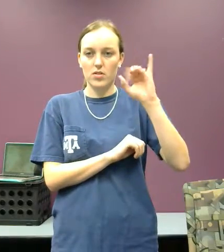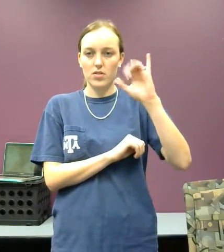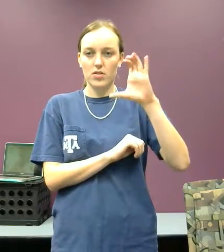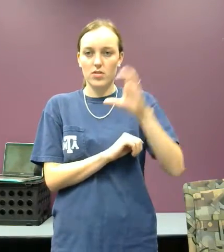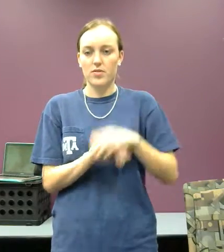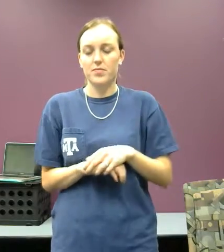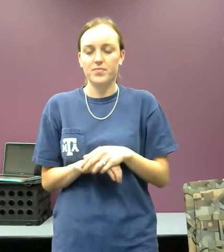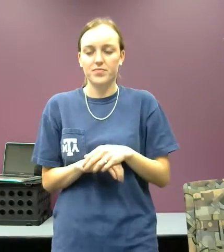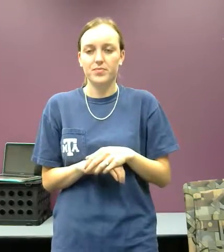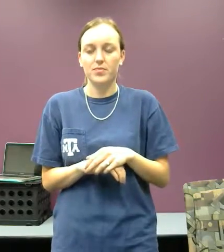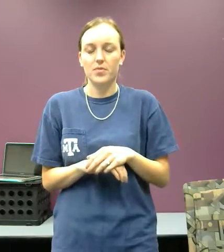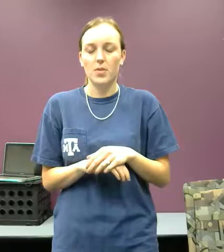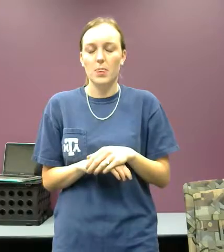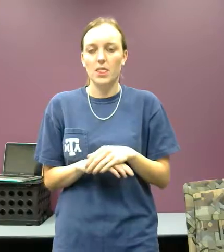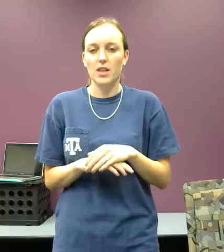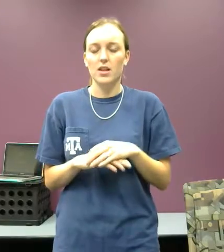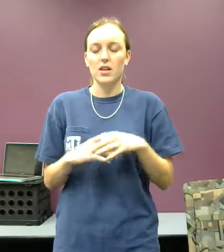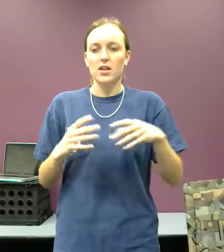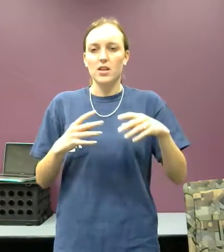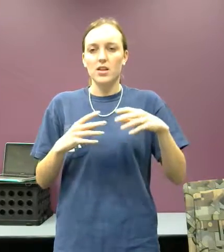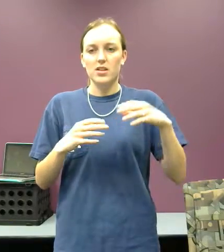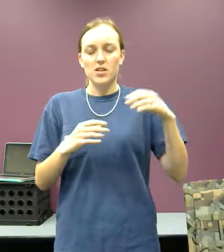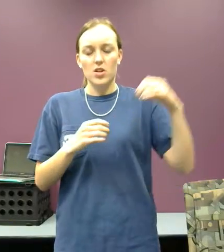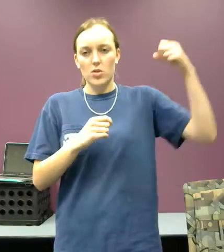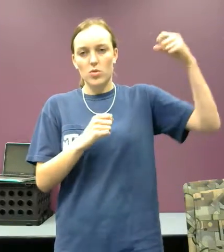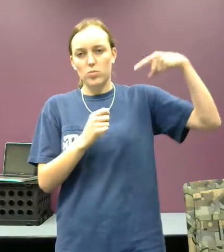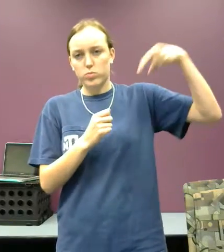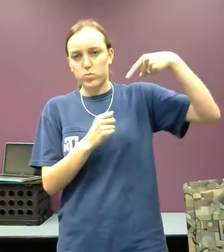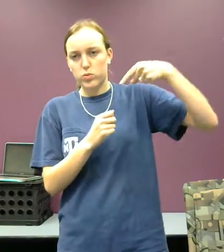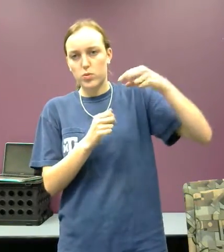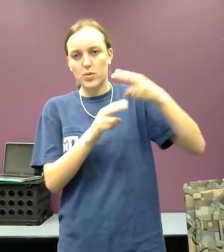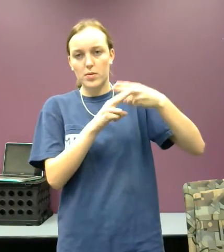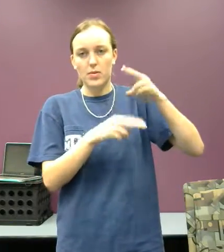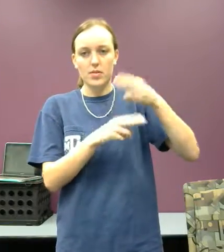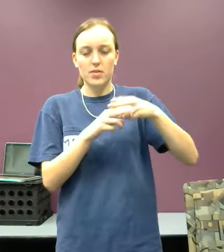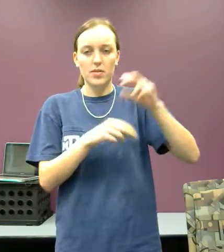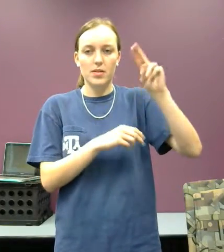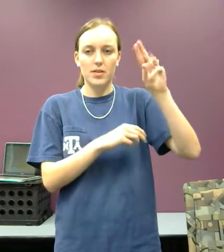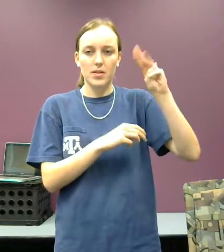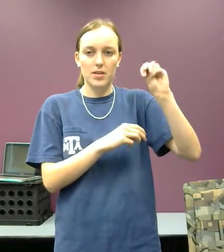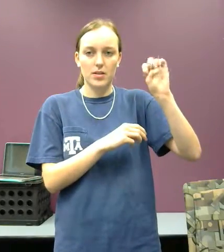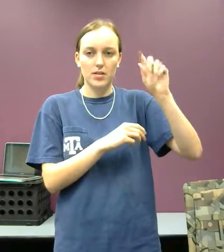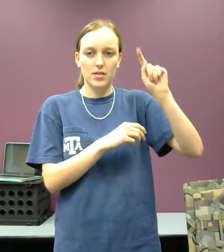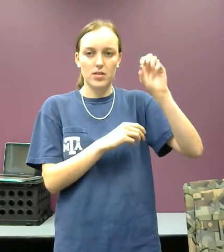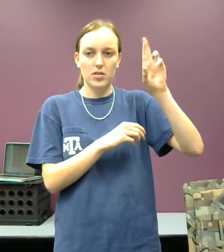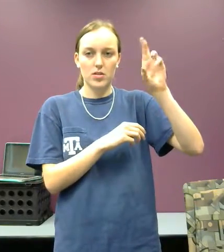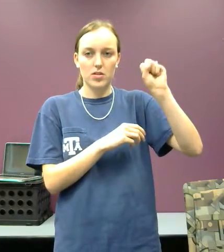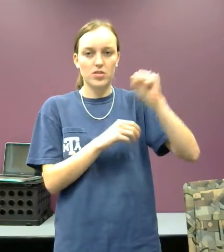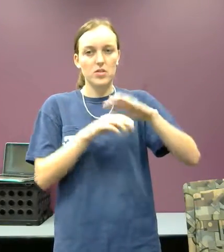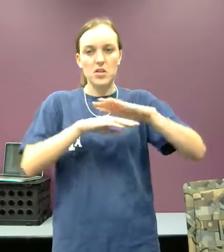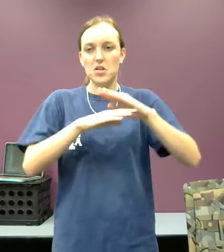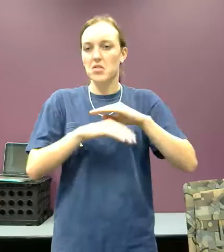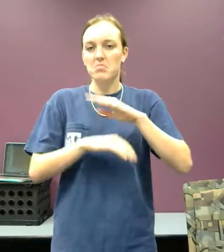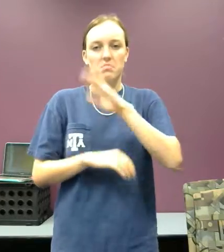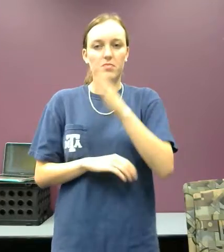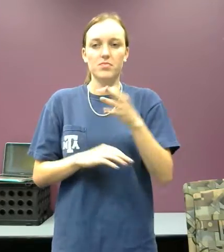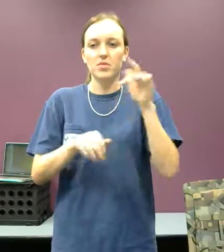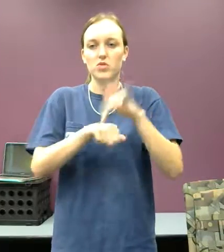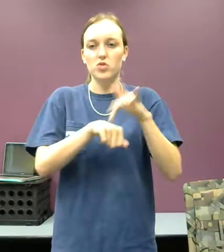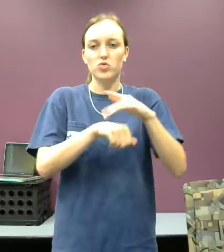corrosive, meteors are often incinerated before ever reaching the surface. Venus's atmosphere has more acid per cubic centimeter